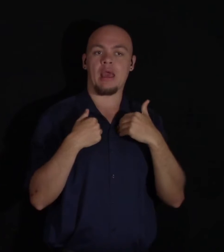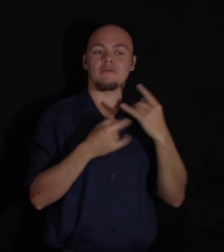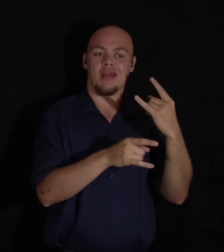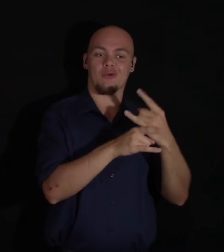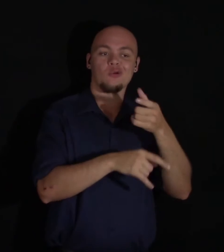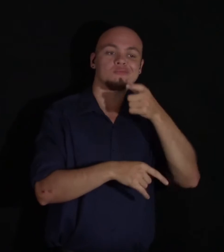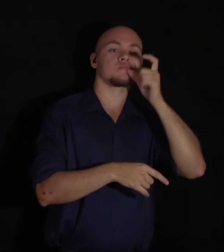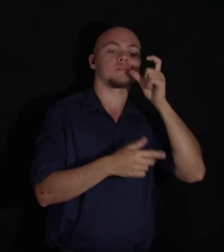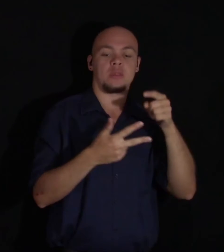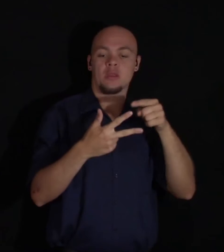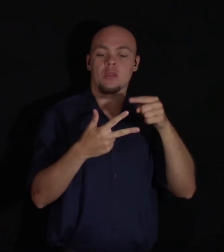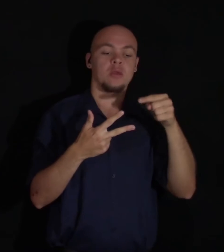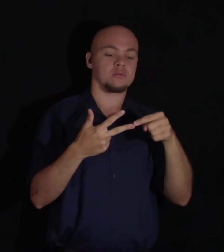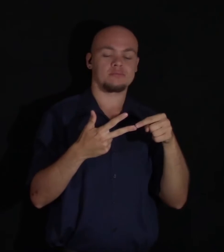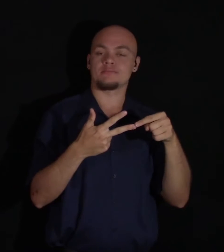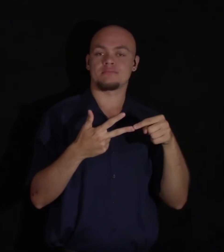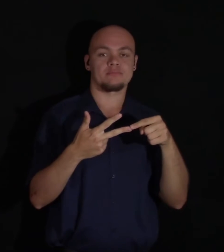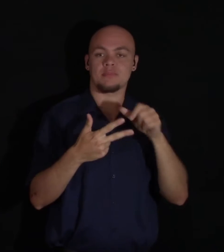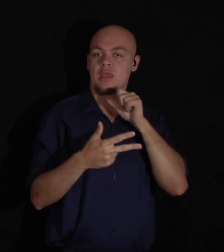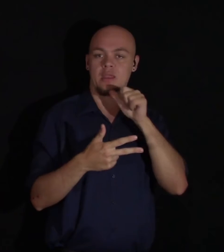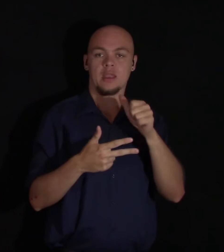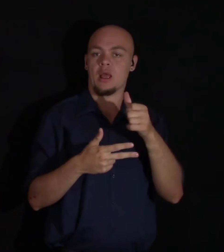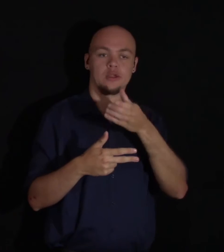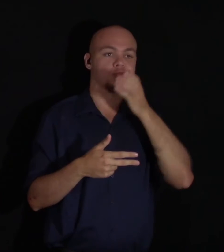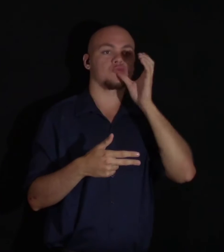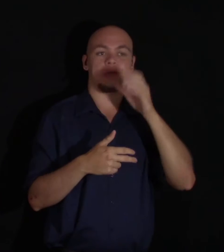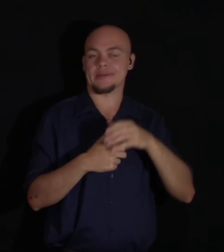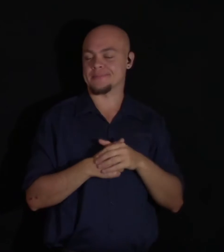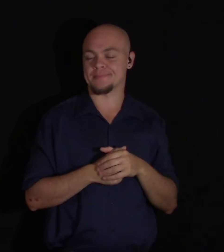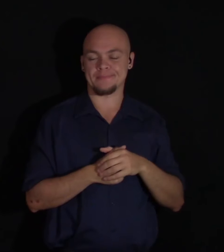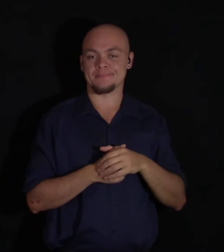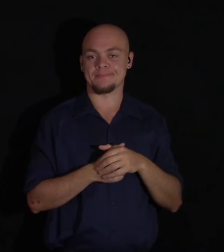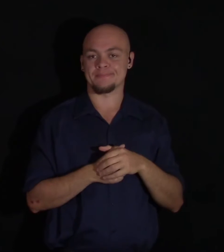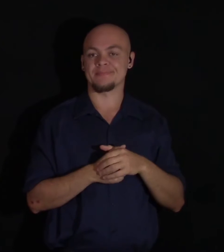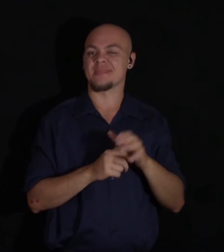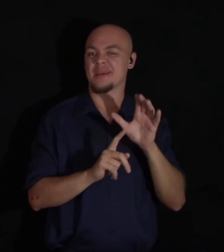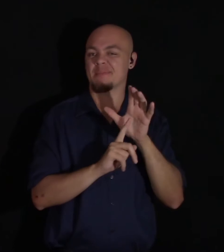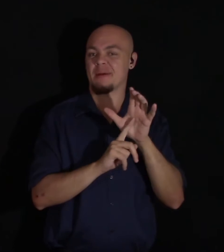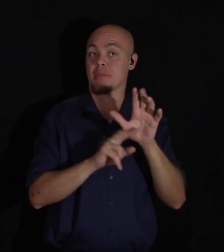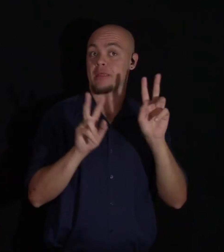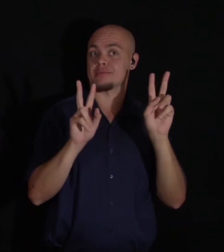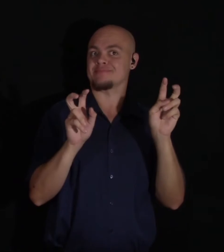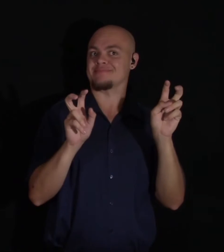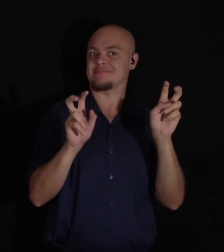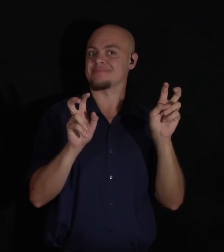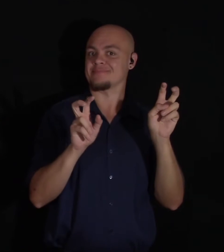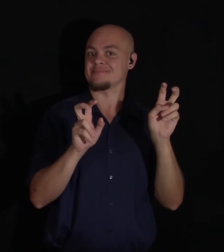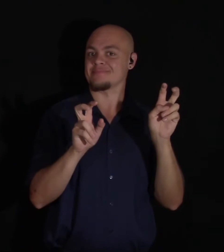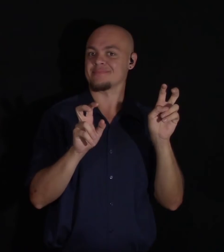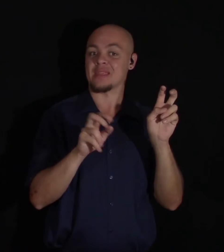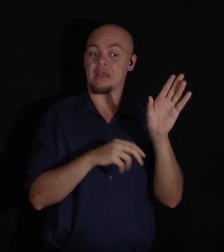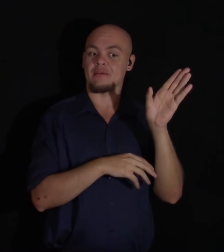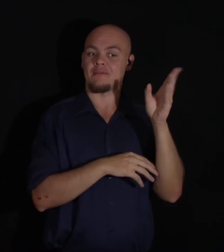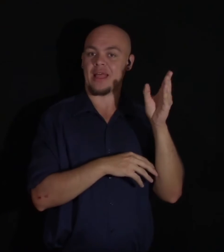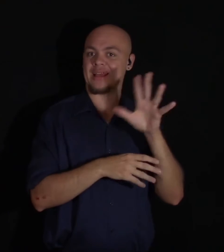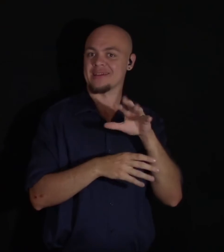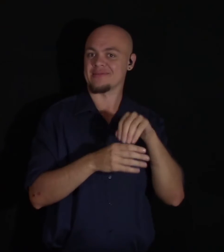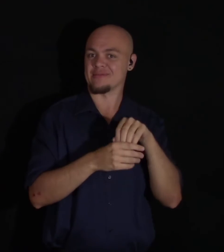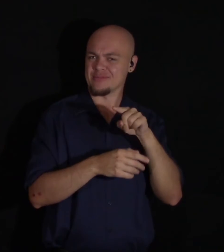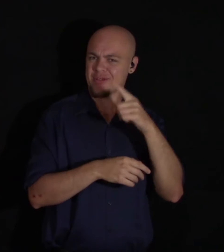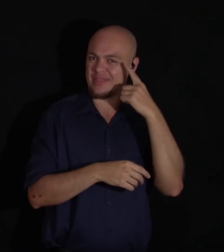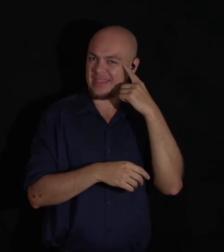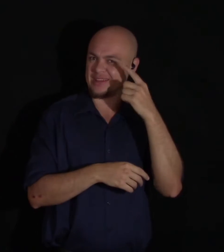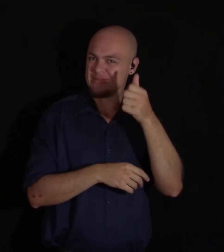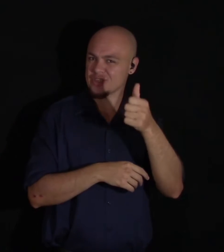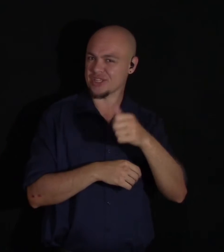while the women and children are not expected to. It's like the popular saying we have that involves a flag. Think to yourself